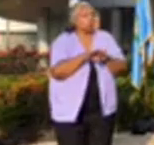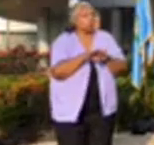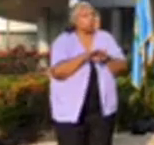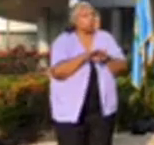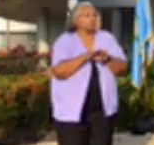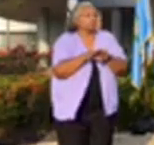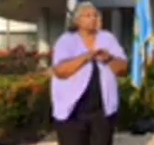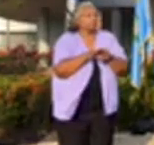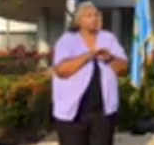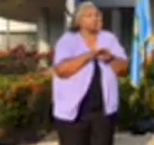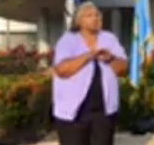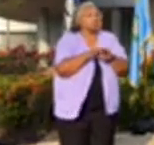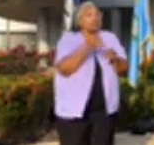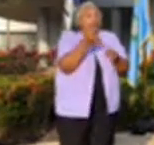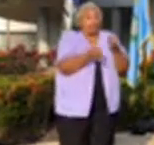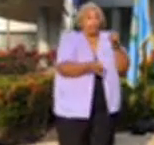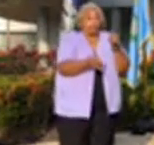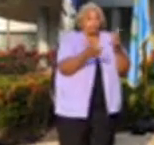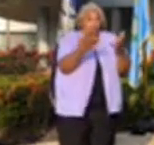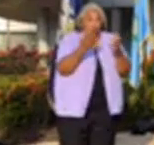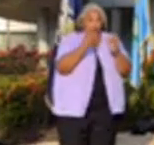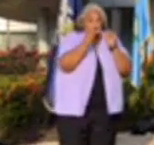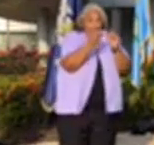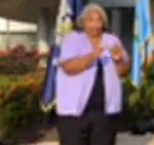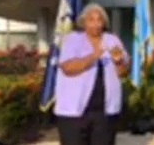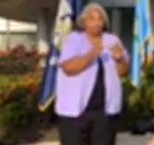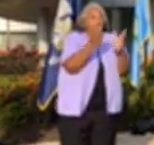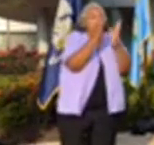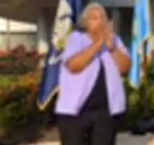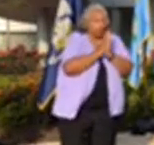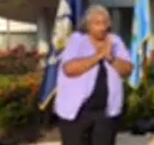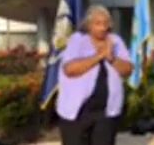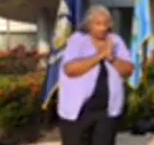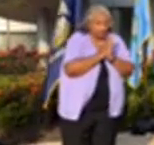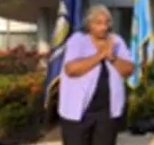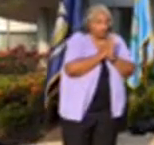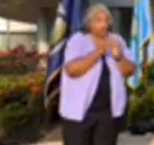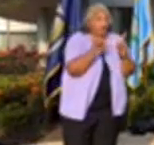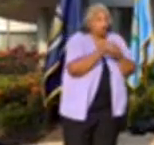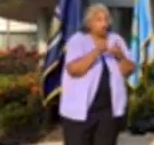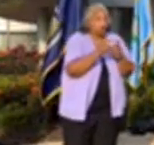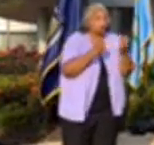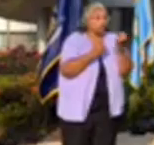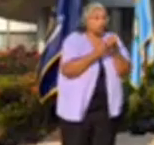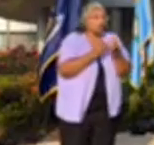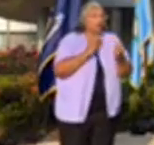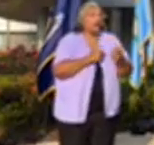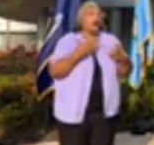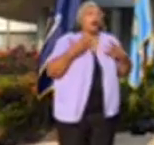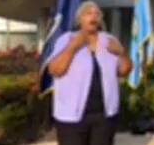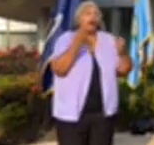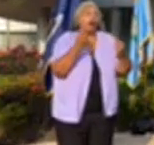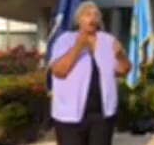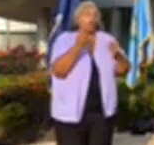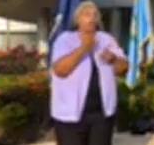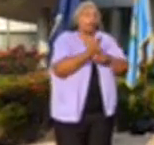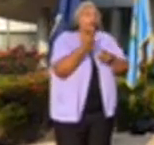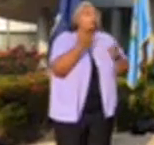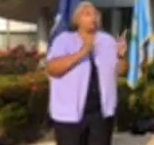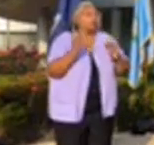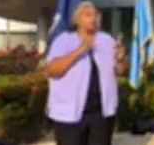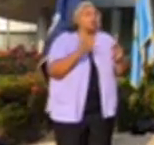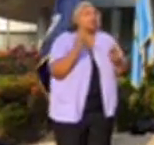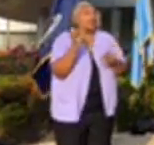time. And lastly, we want to continue to pray for and support our healthcare professionals, and our